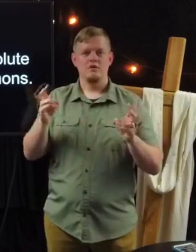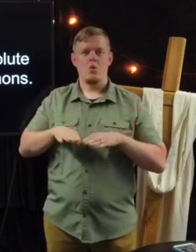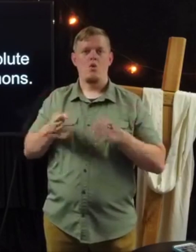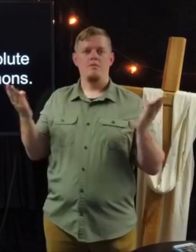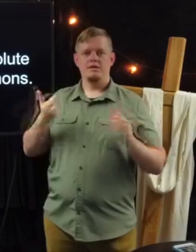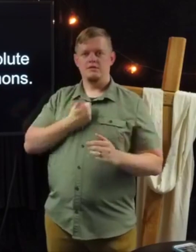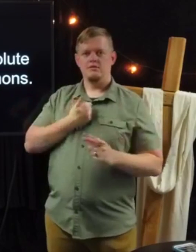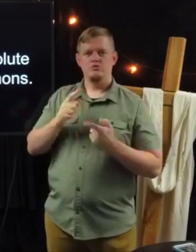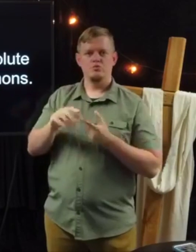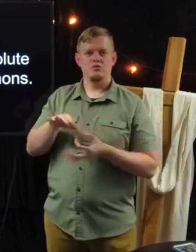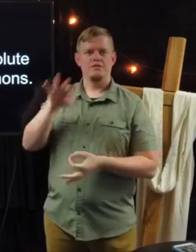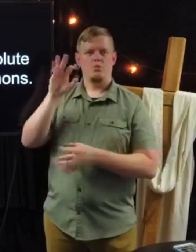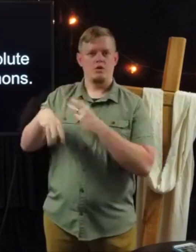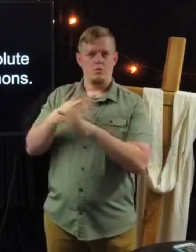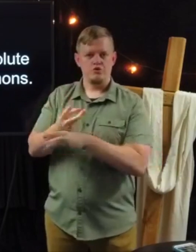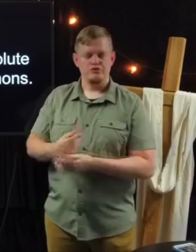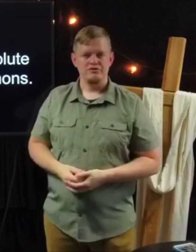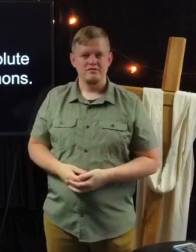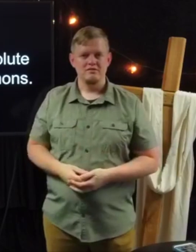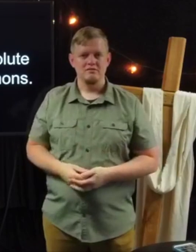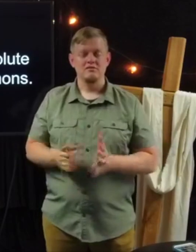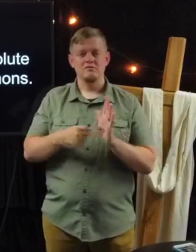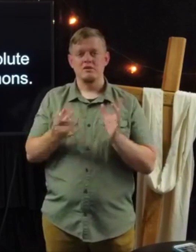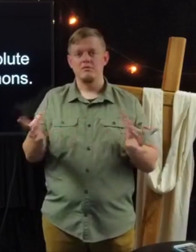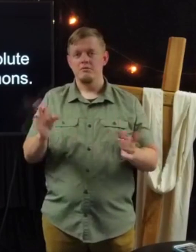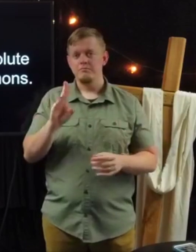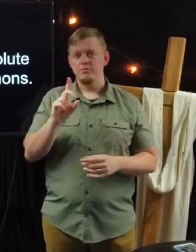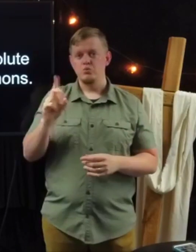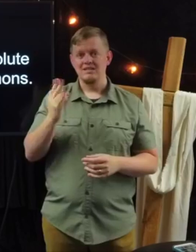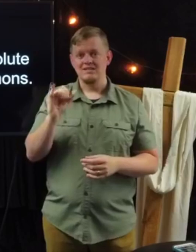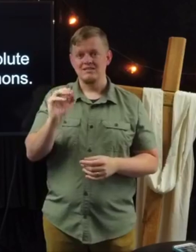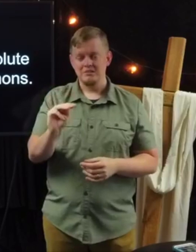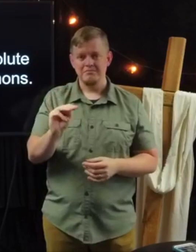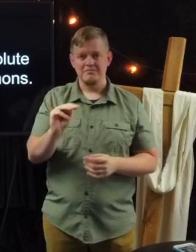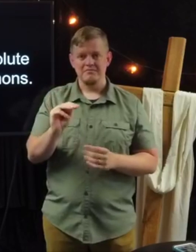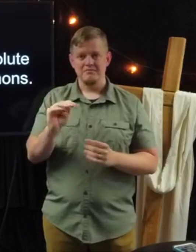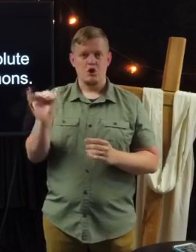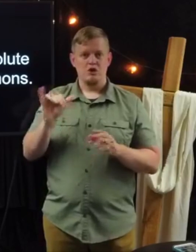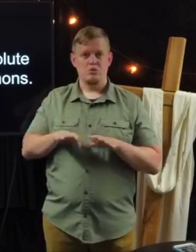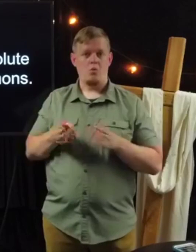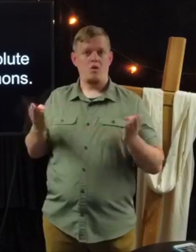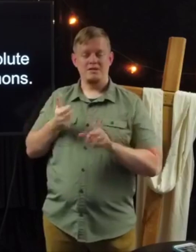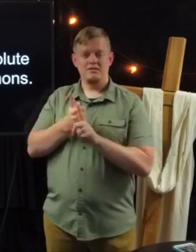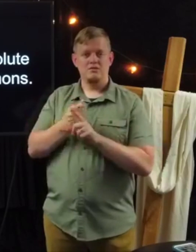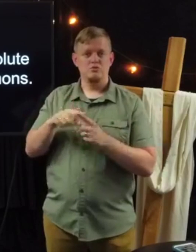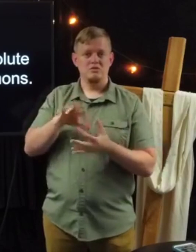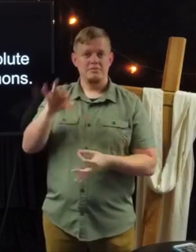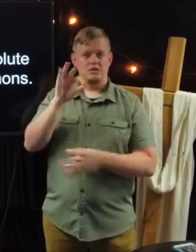Age, and sometimes in our culture, and that actually opens people up to the spiritual world. Buddhism also opens people up to